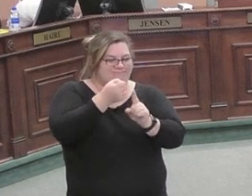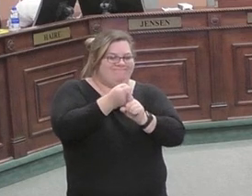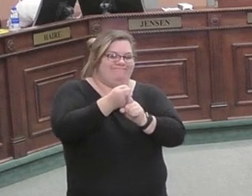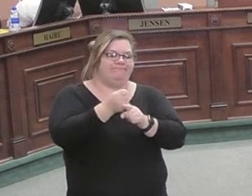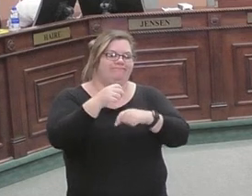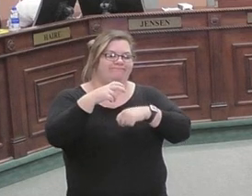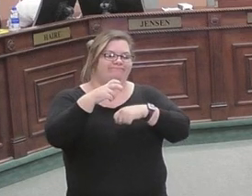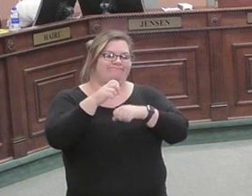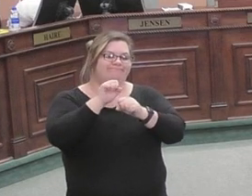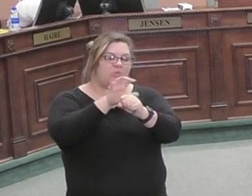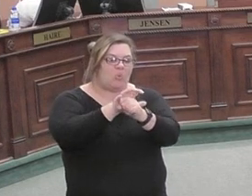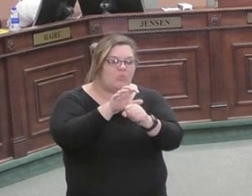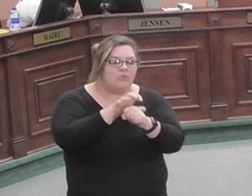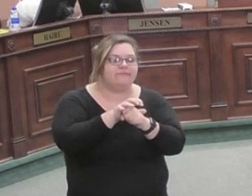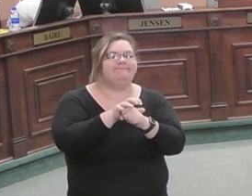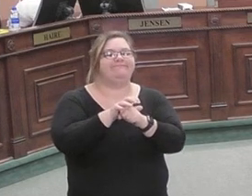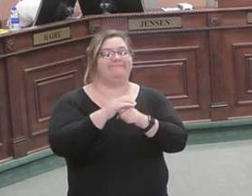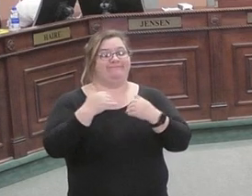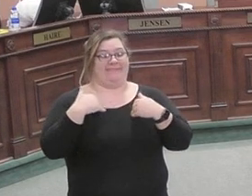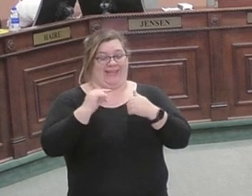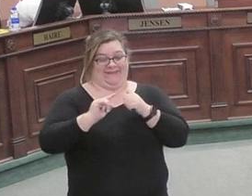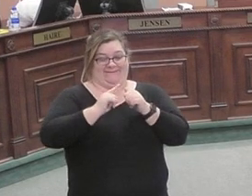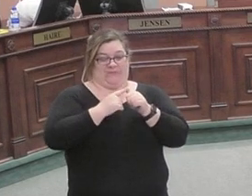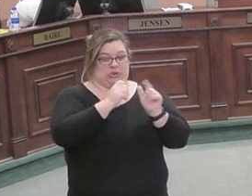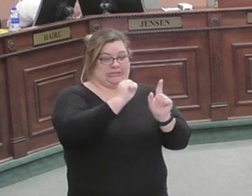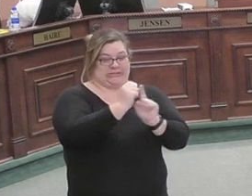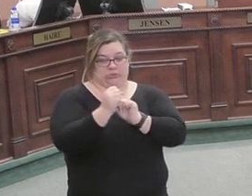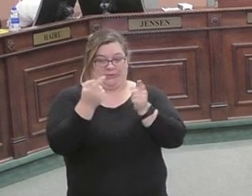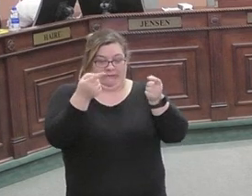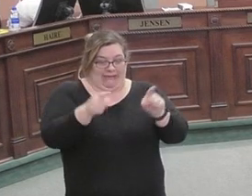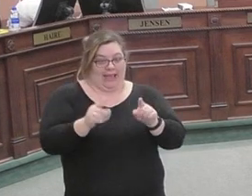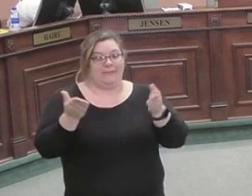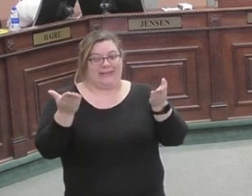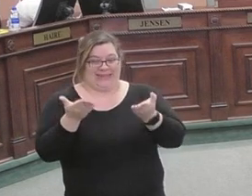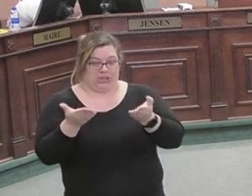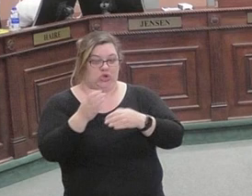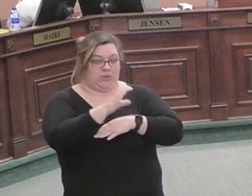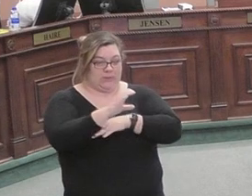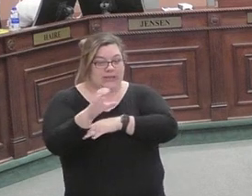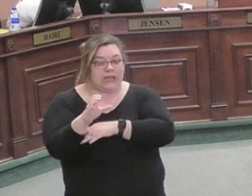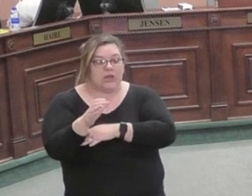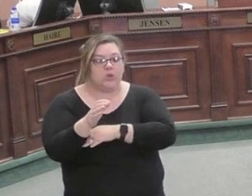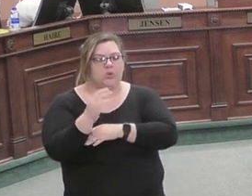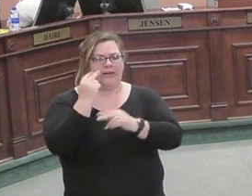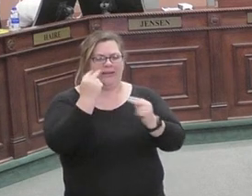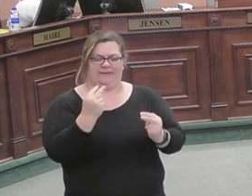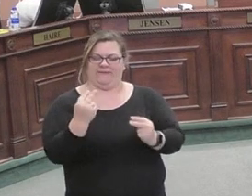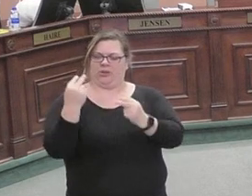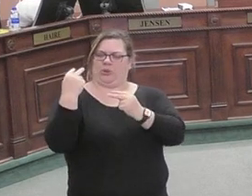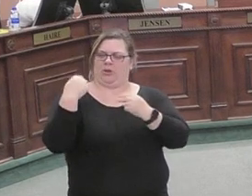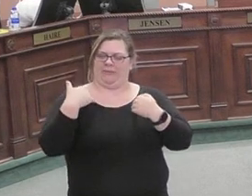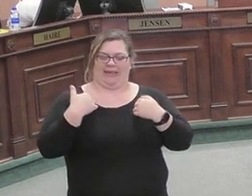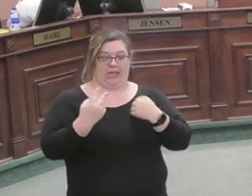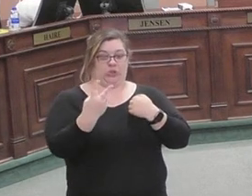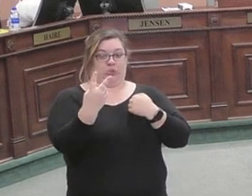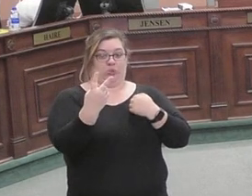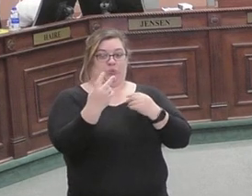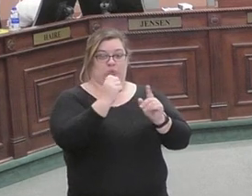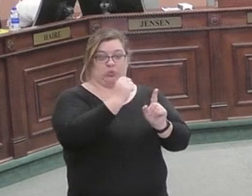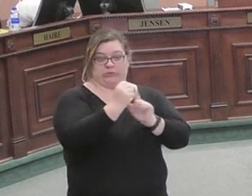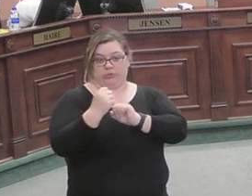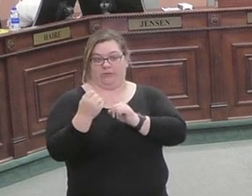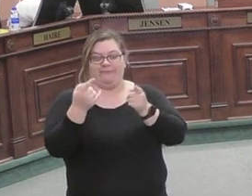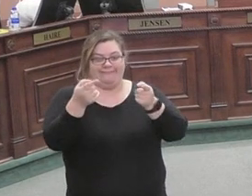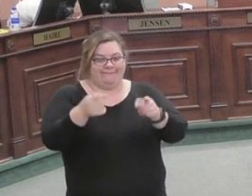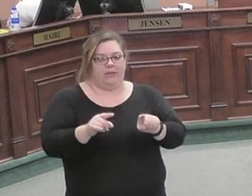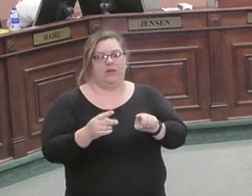virus and had our first cases here in Cumberland County. And if we keep in mind, if we look back initially, we had initially two cases several weeks ago, and now